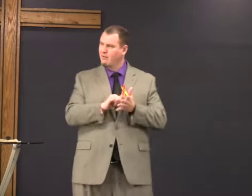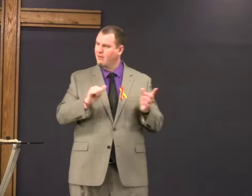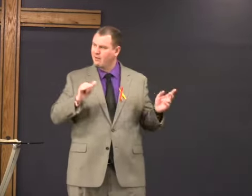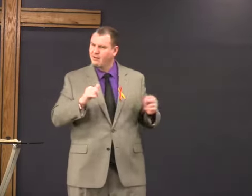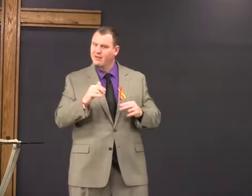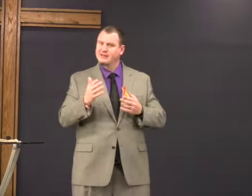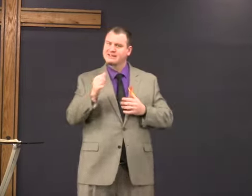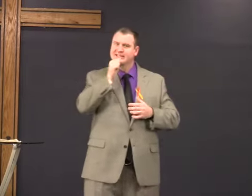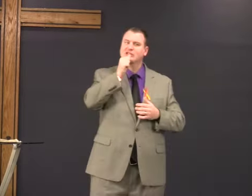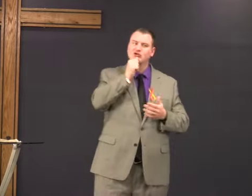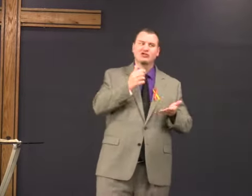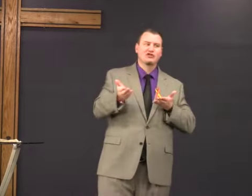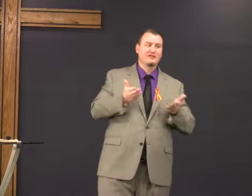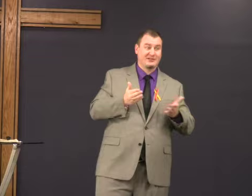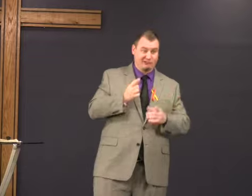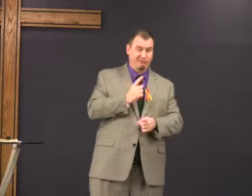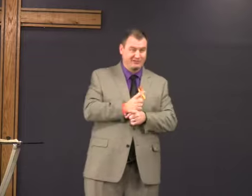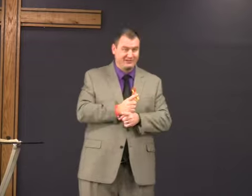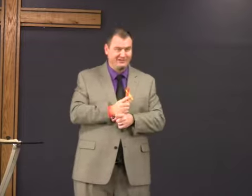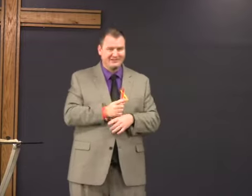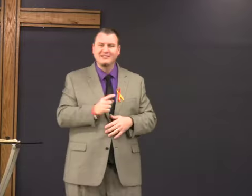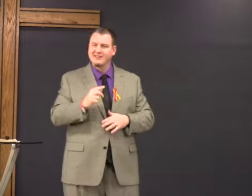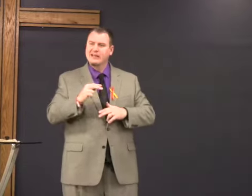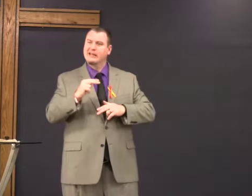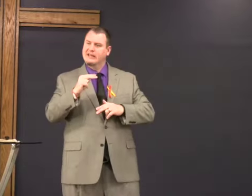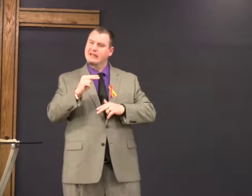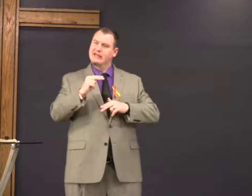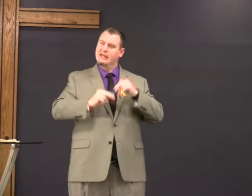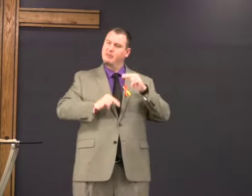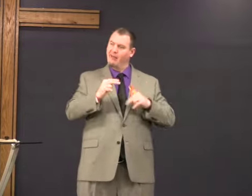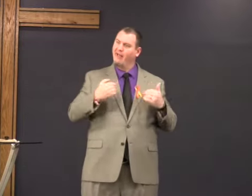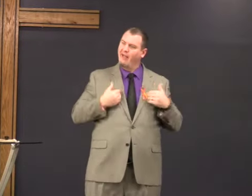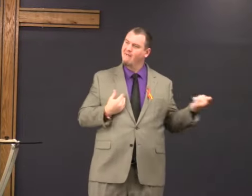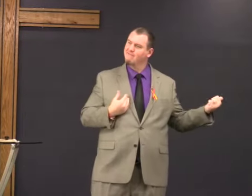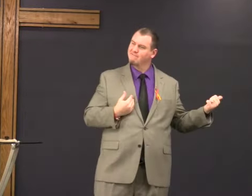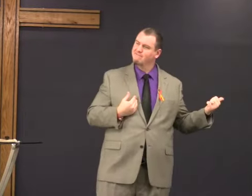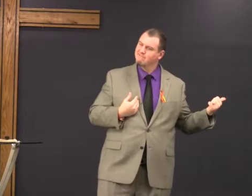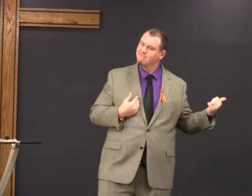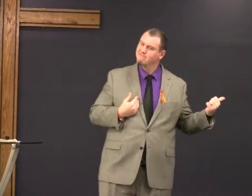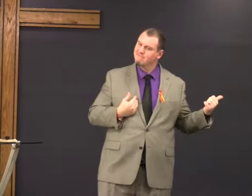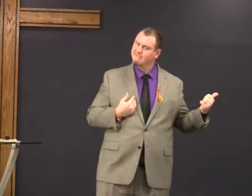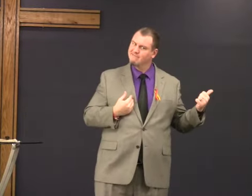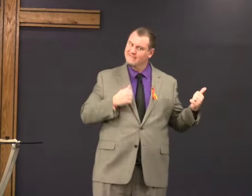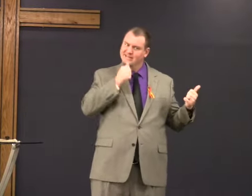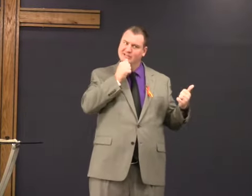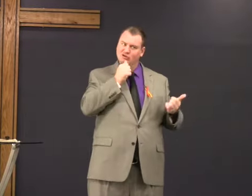technology, and so here we see the king has given him, like, Secret Service, right?